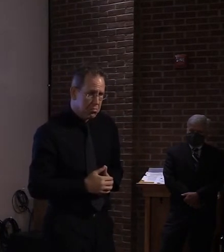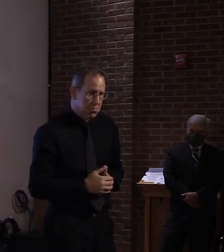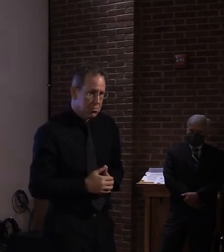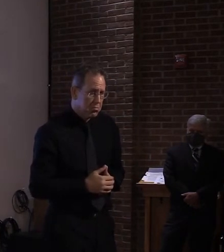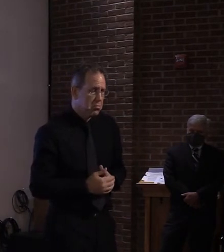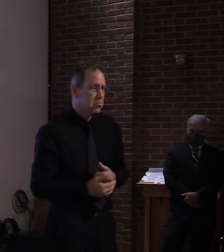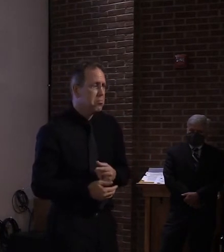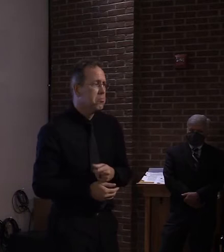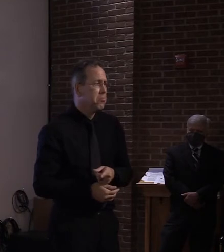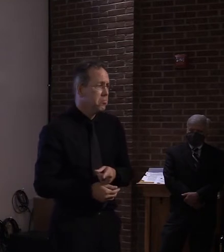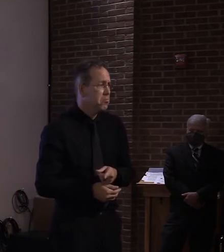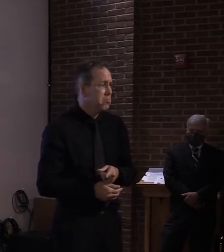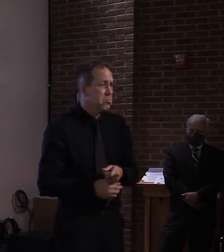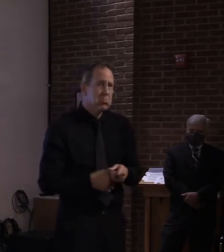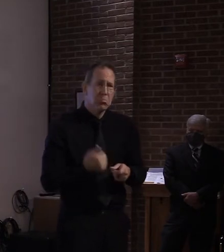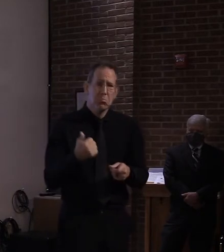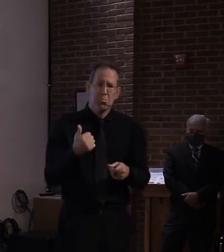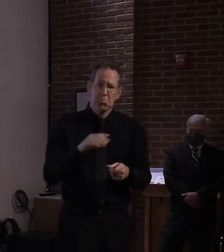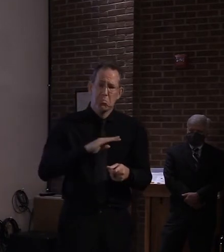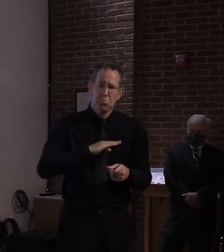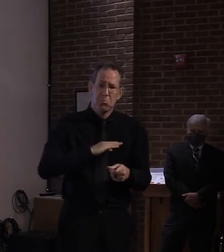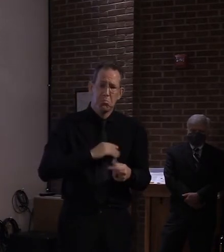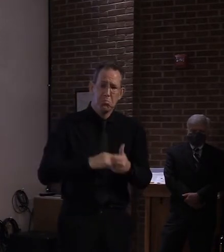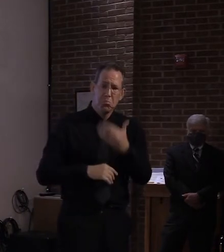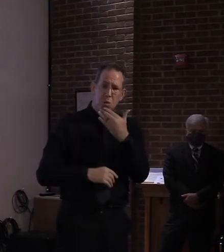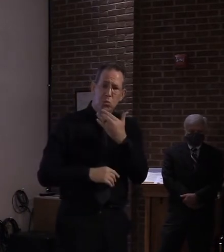Yeah, no, thanks. That's you did.